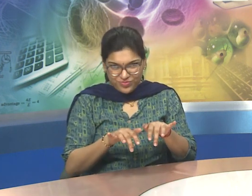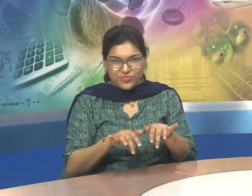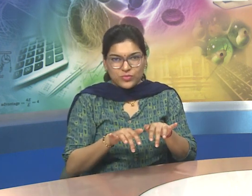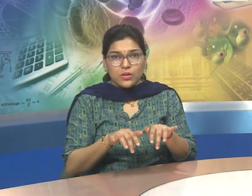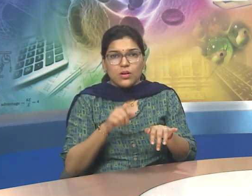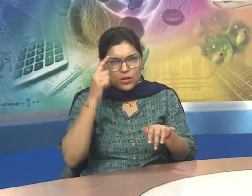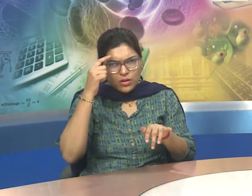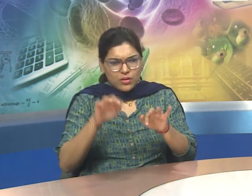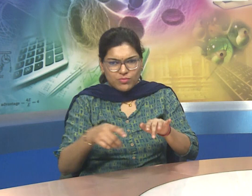This is keyboard.